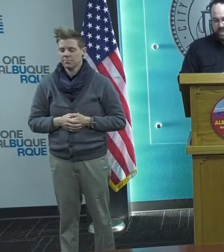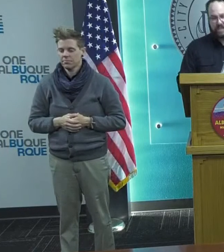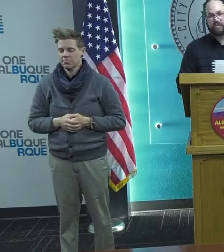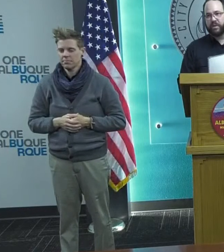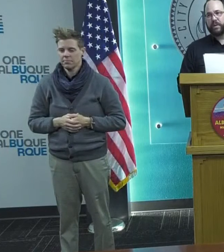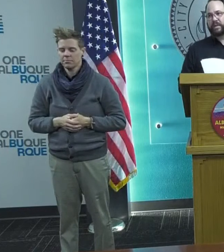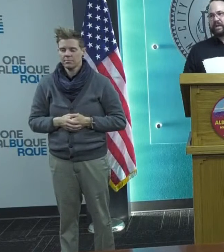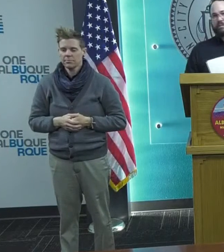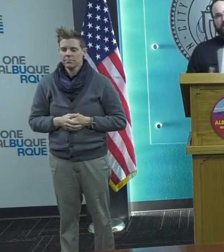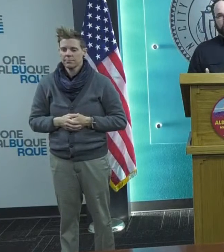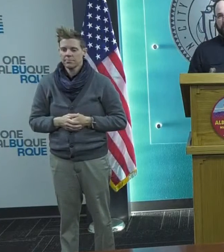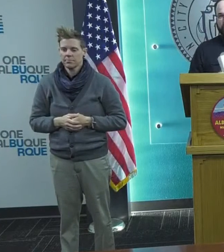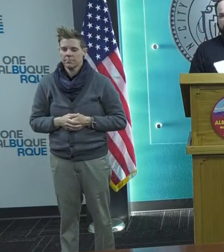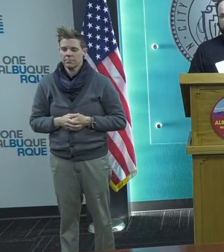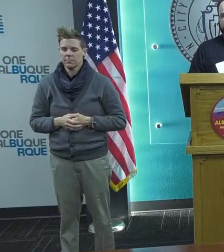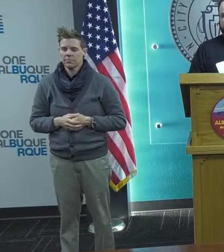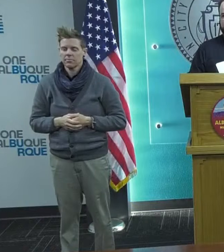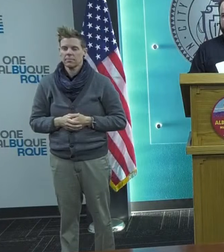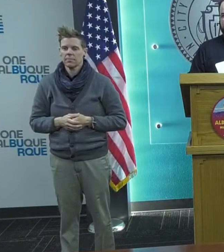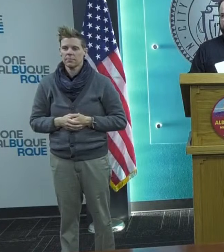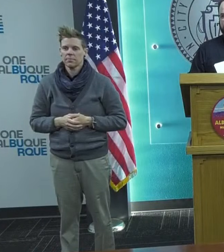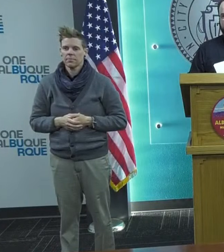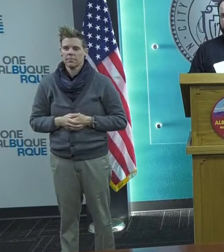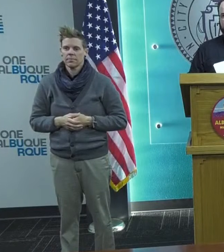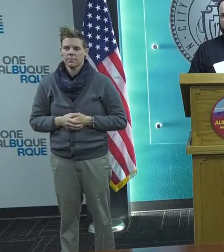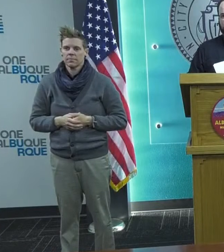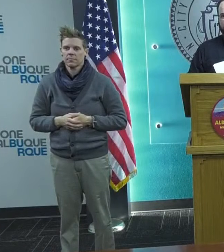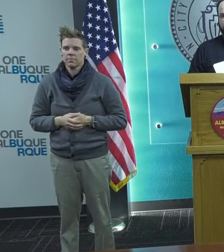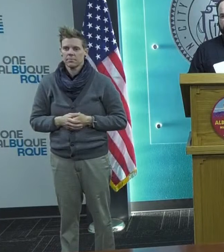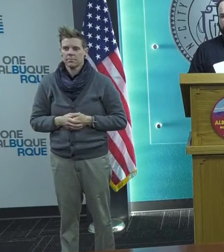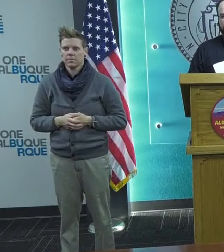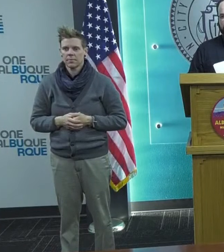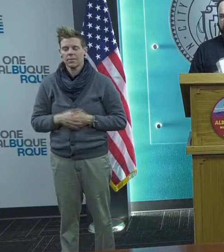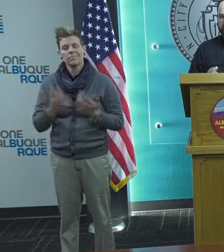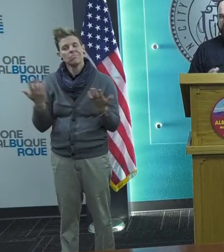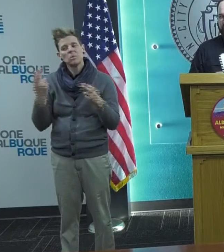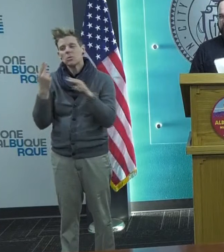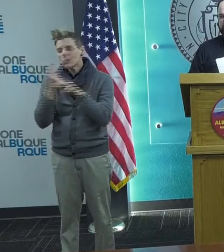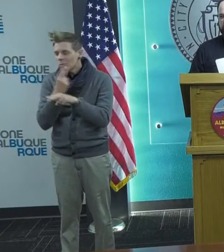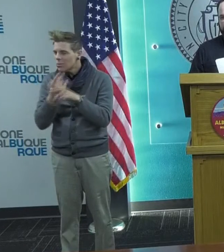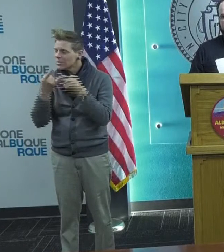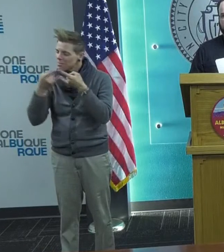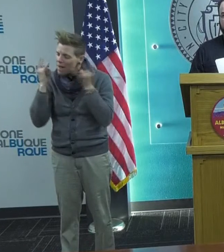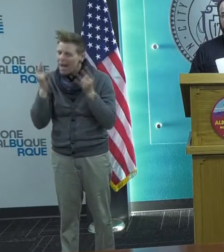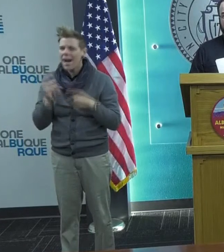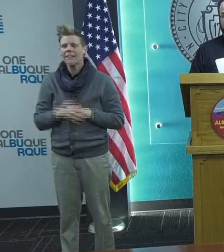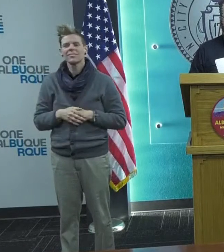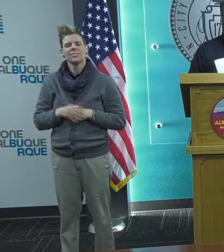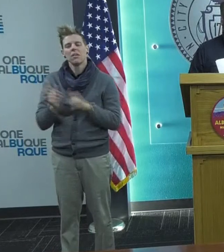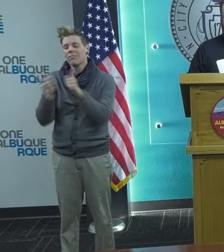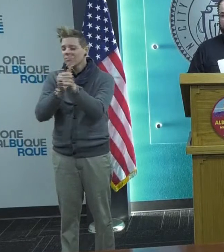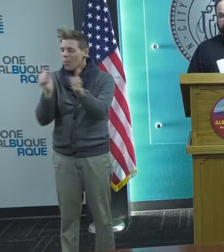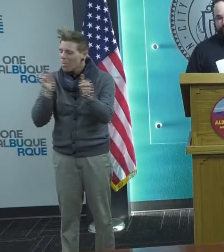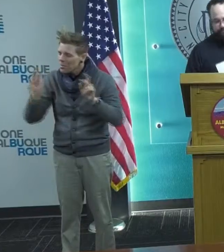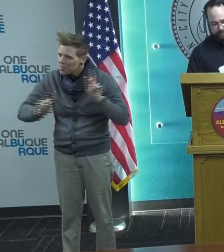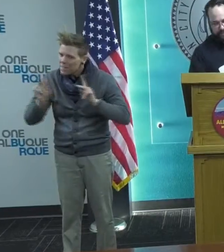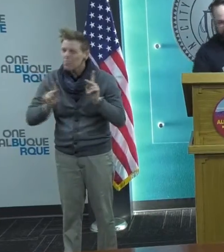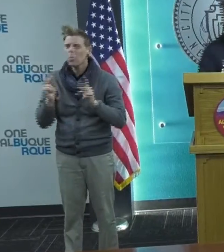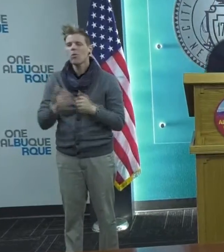Again, just real quickly, please wear that mask. Please stay as far apart from people and avoid large gatherings, and wash your hands every chance